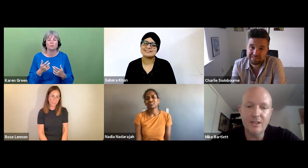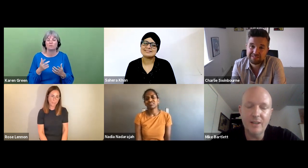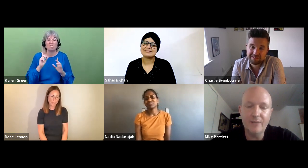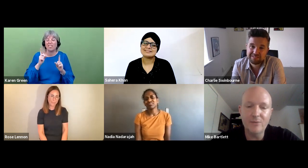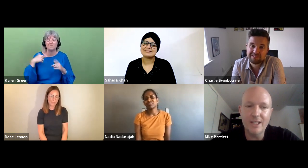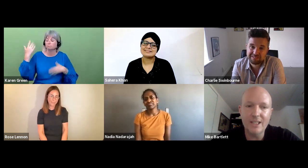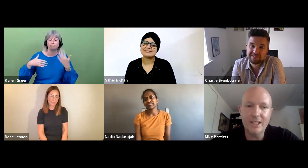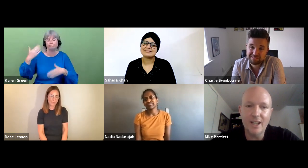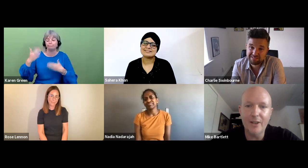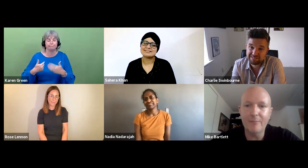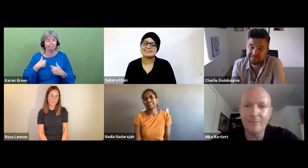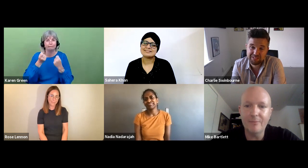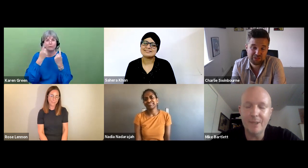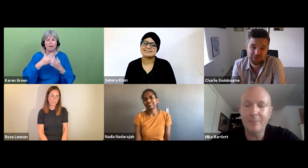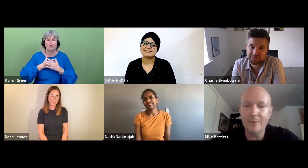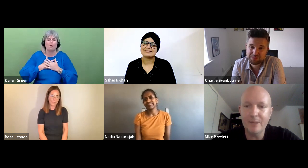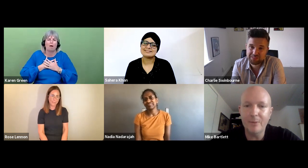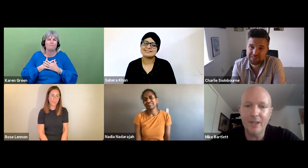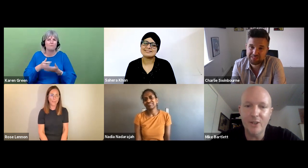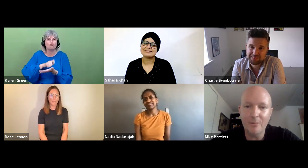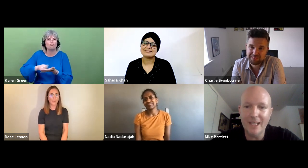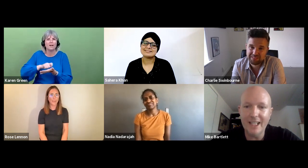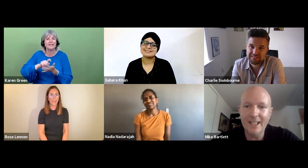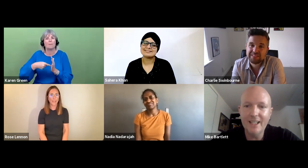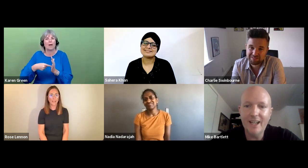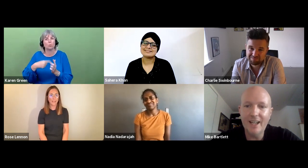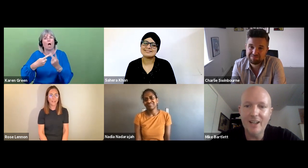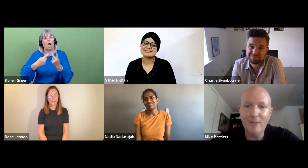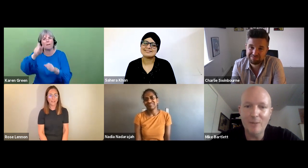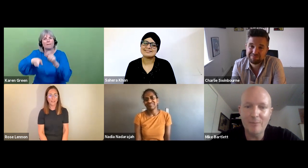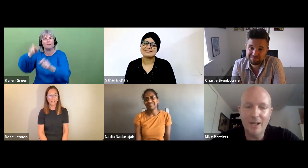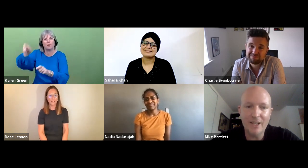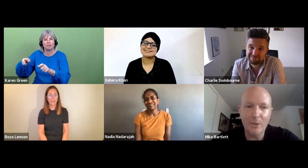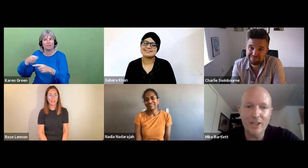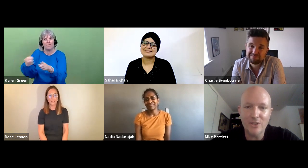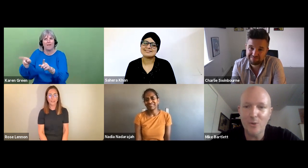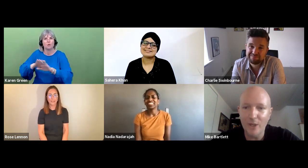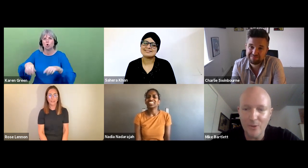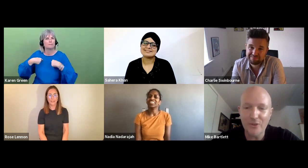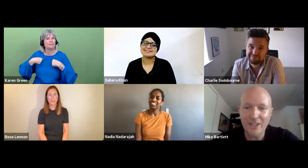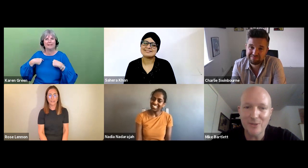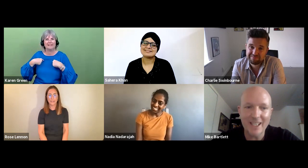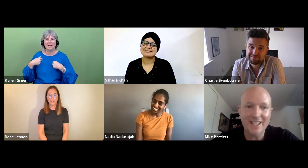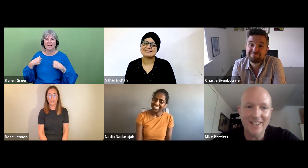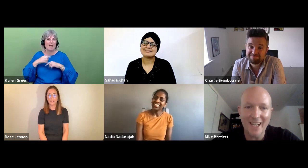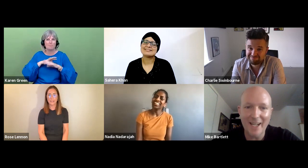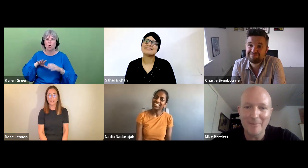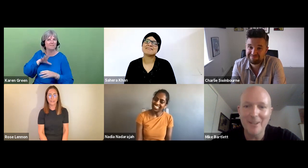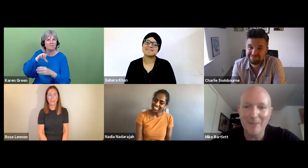love writing other people that are not me, and I'm not part of the equation, although of course secretly I am. I'm